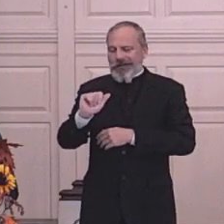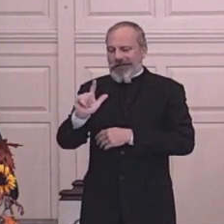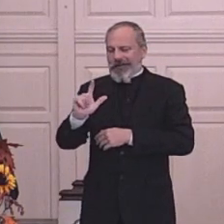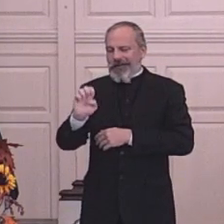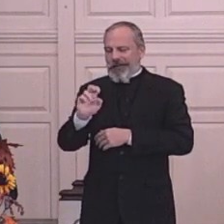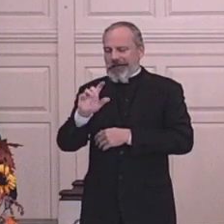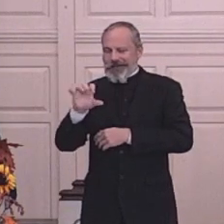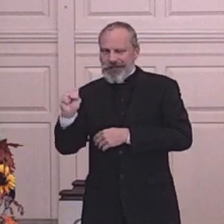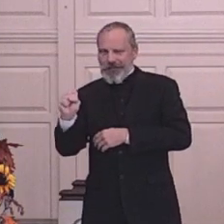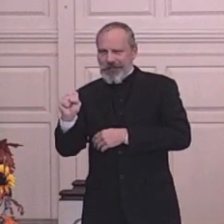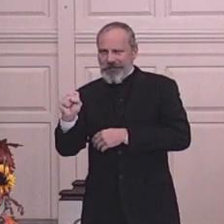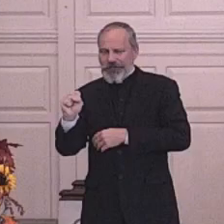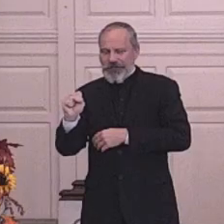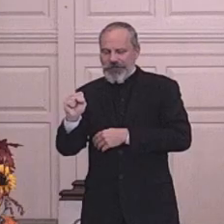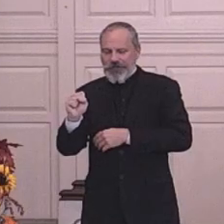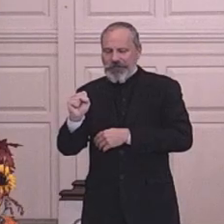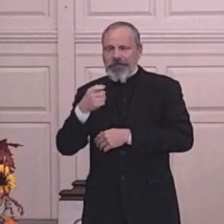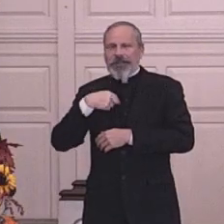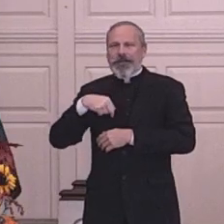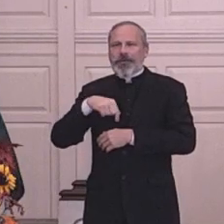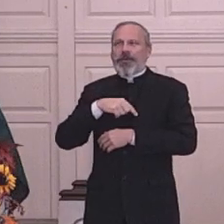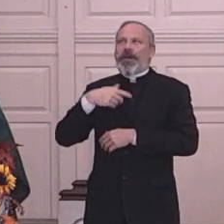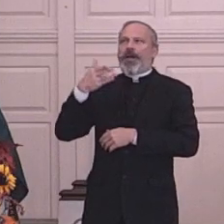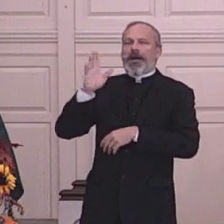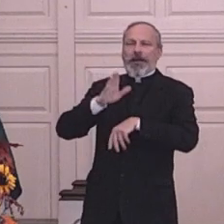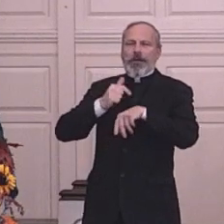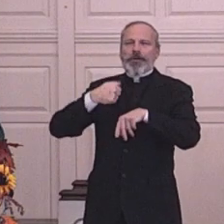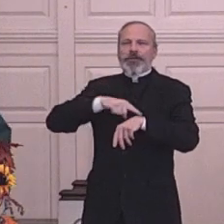and that we are called to use them very well.